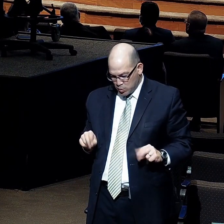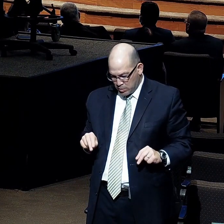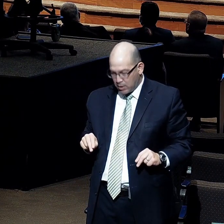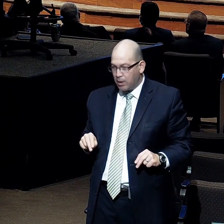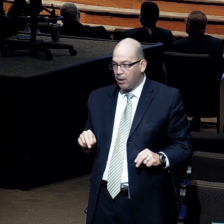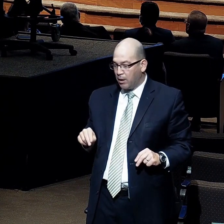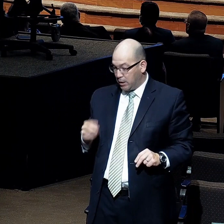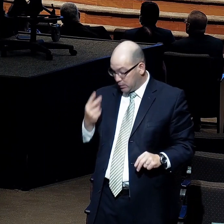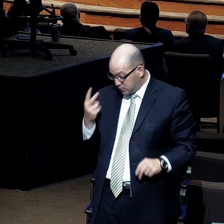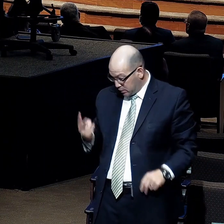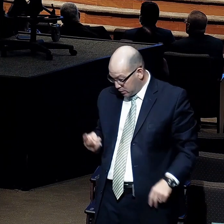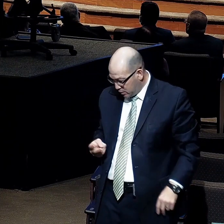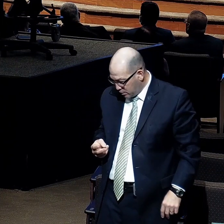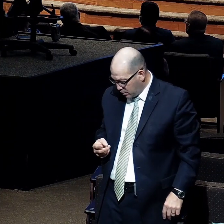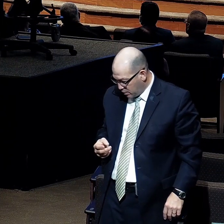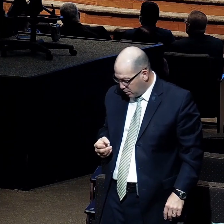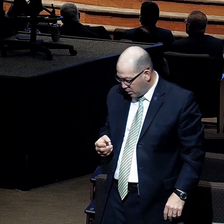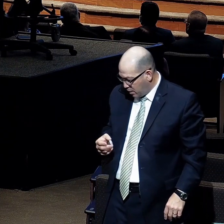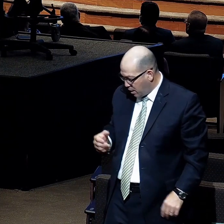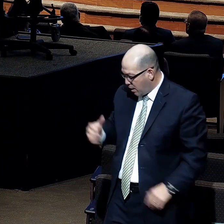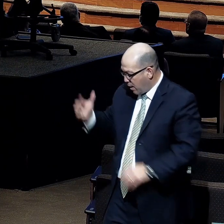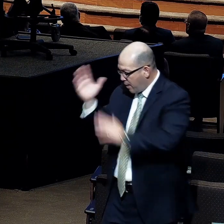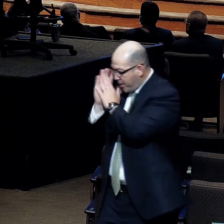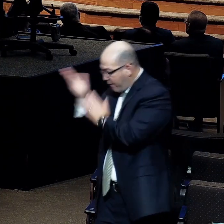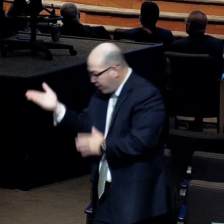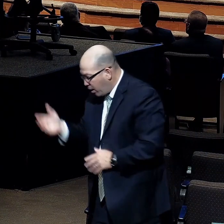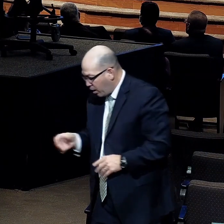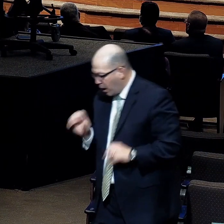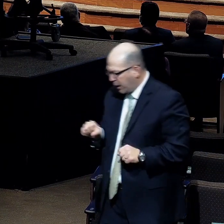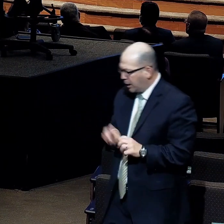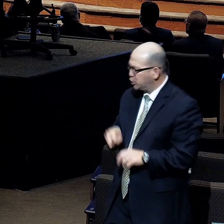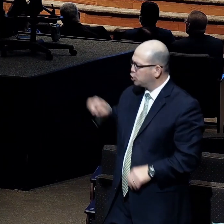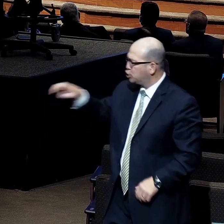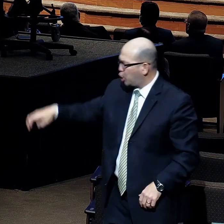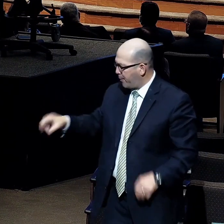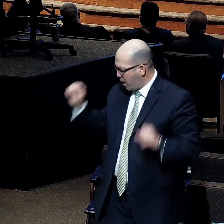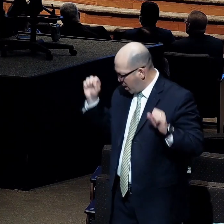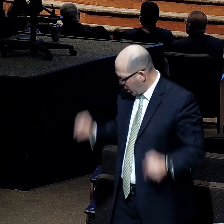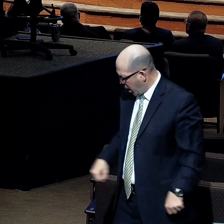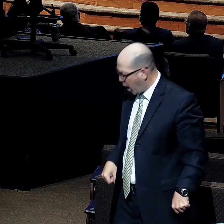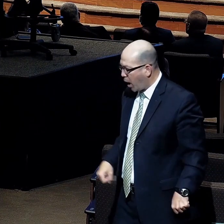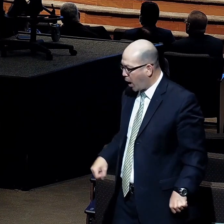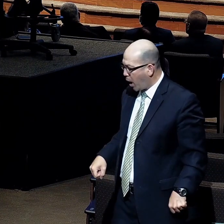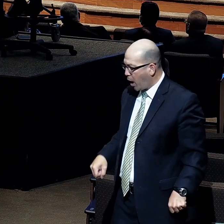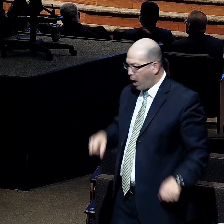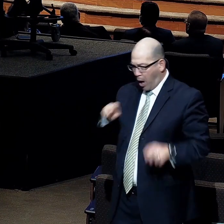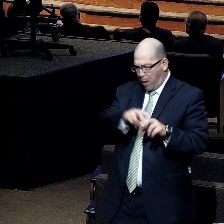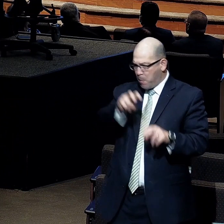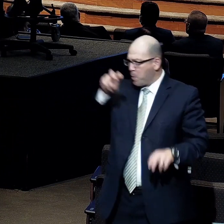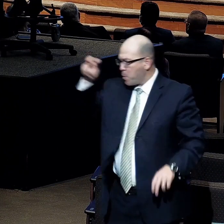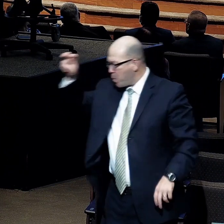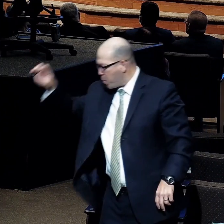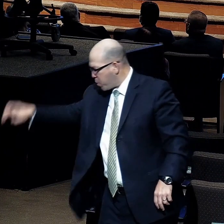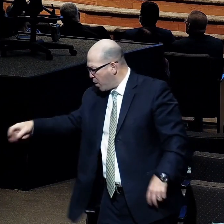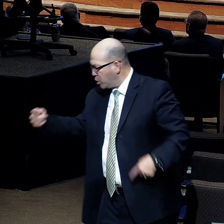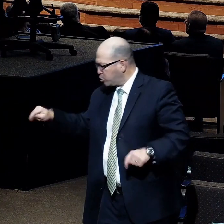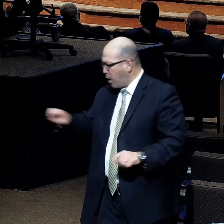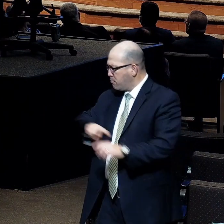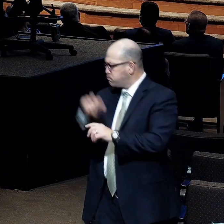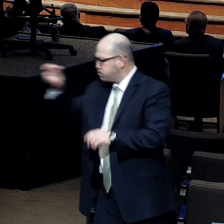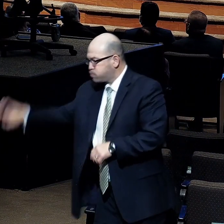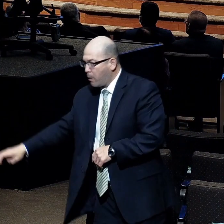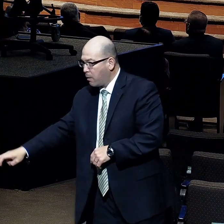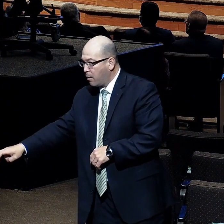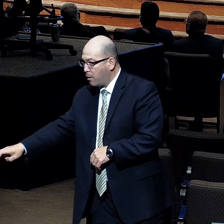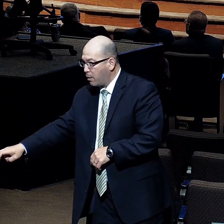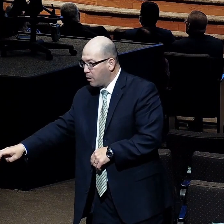maybe 6 feet away, and I thought to myself, I can make it. I'm going to jump from the closet and try and make it on my bed. And as soon as that counselor